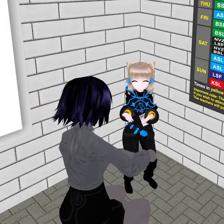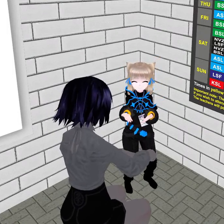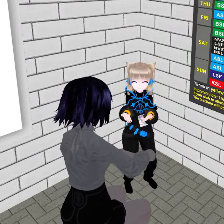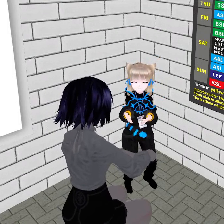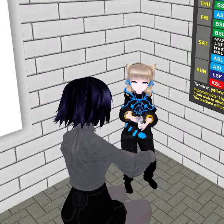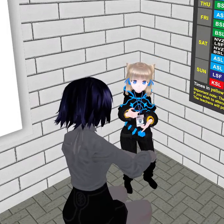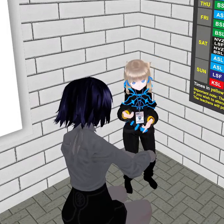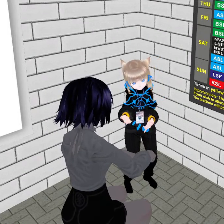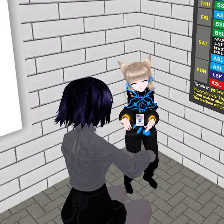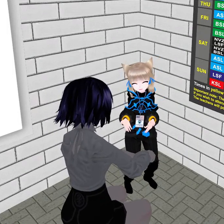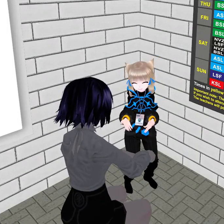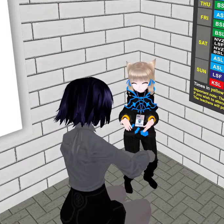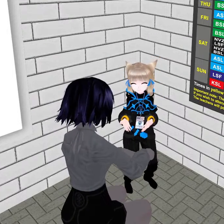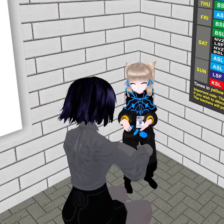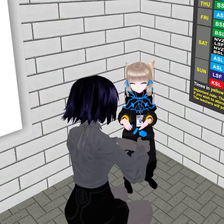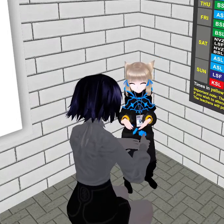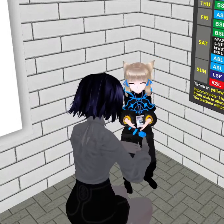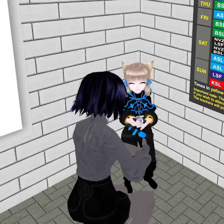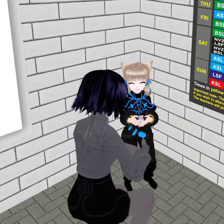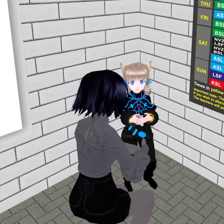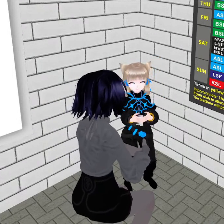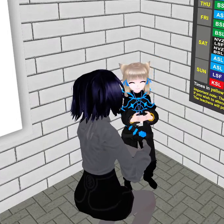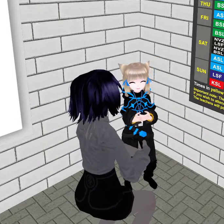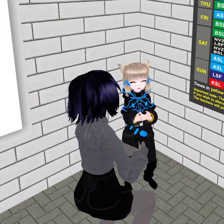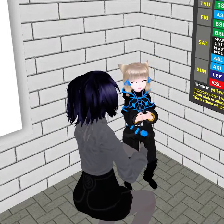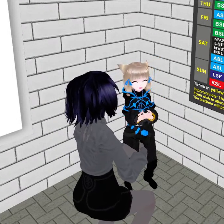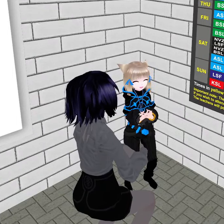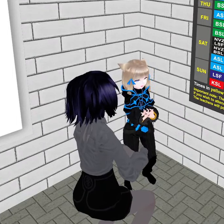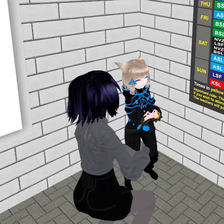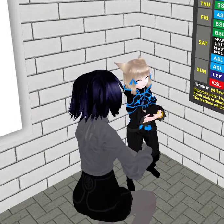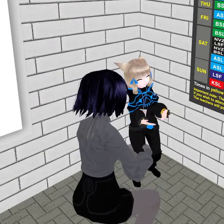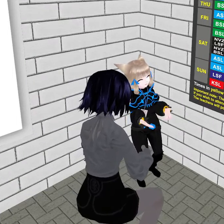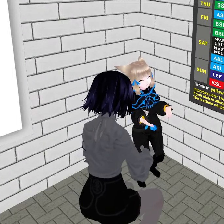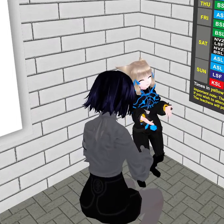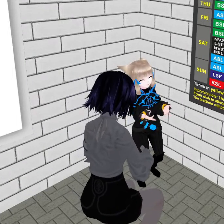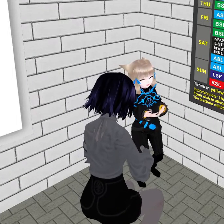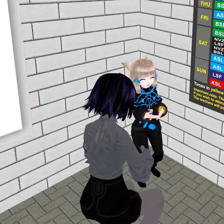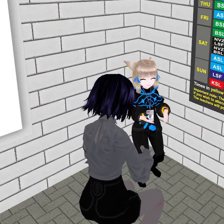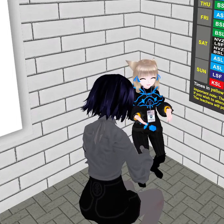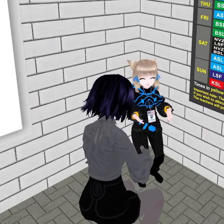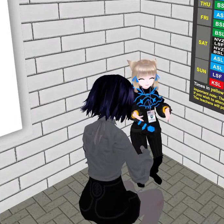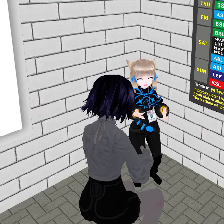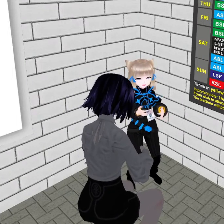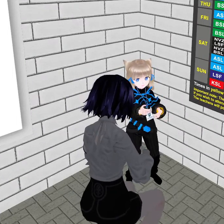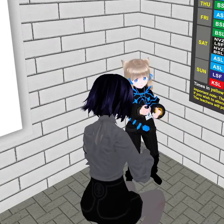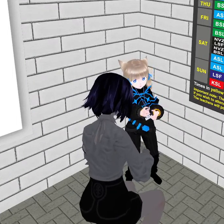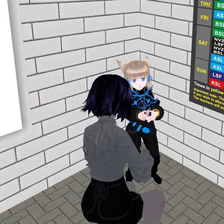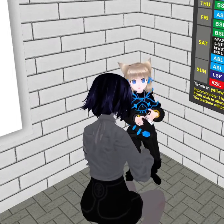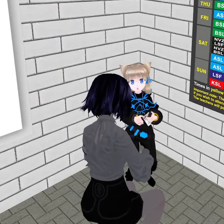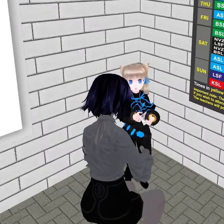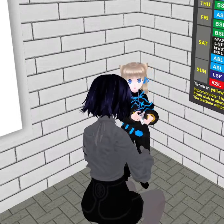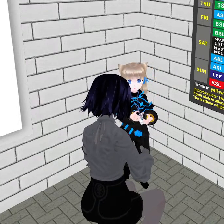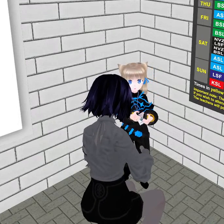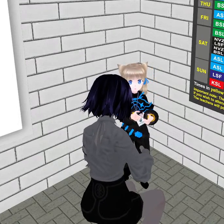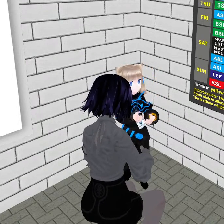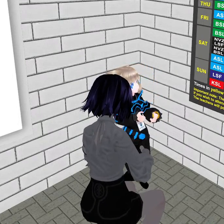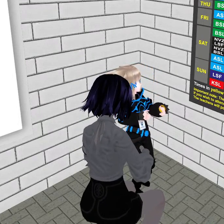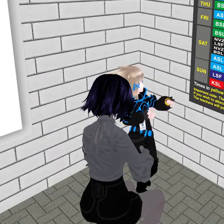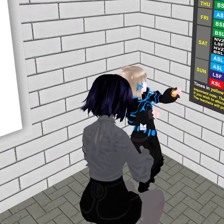talk. Pretty much. And it's for everybody to socialize, hang out, using sign language